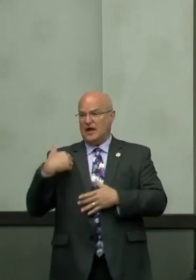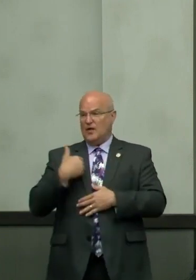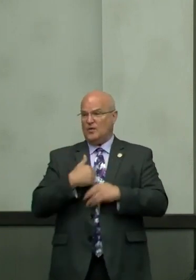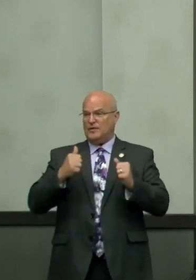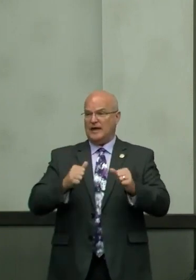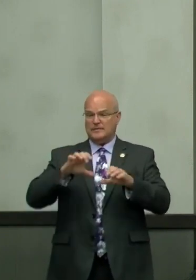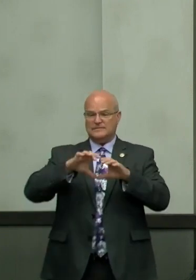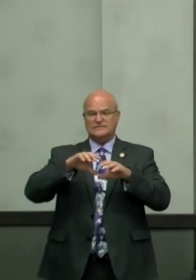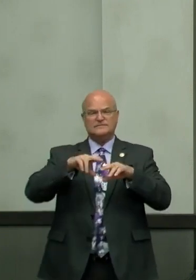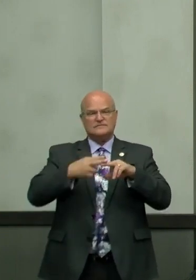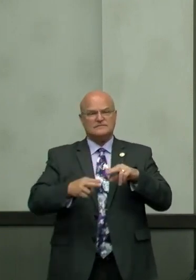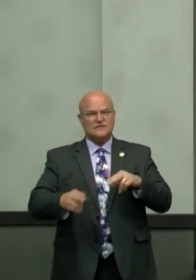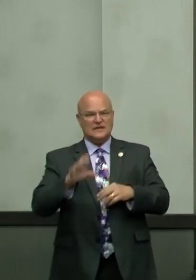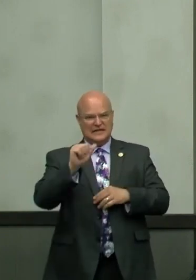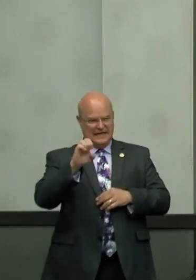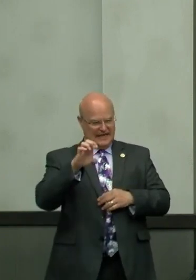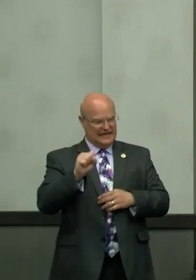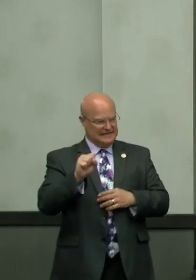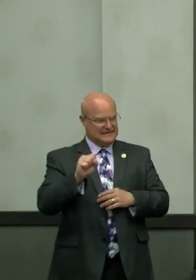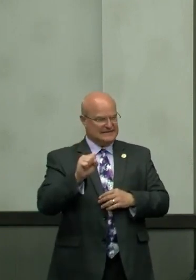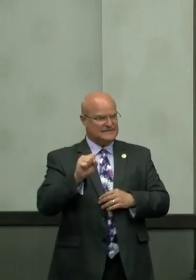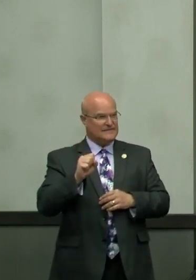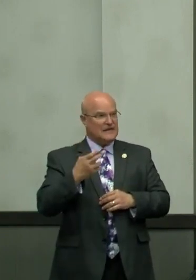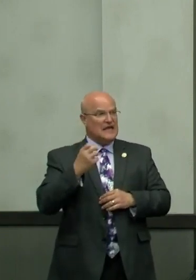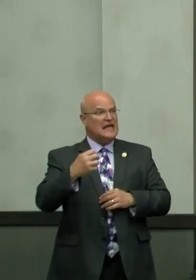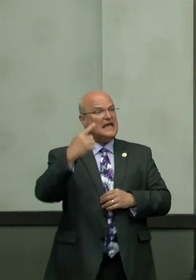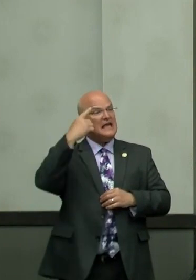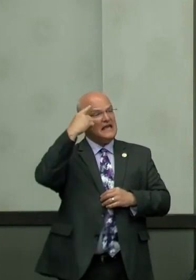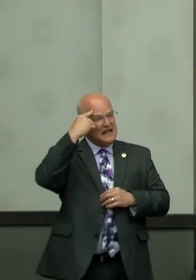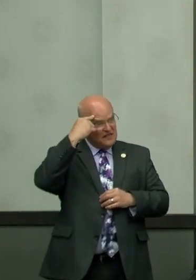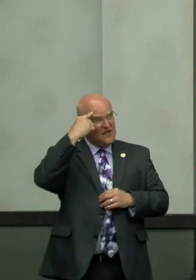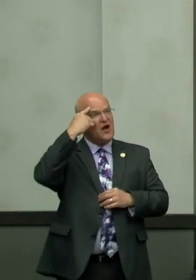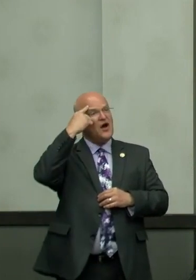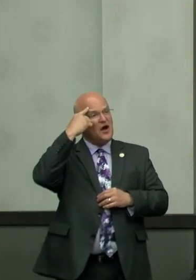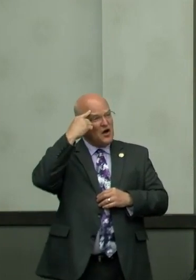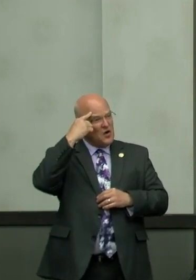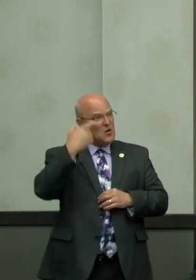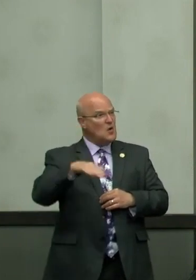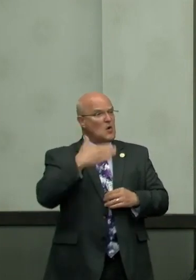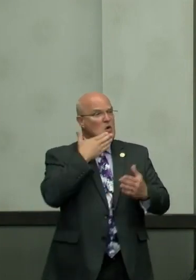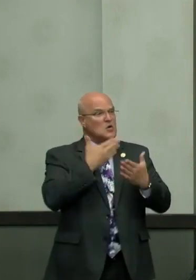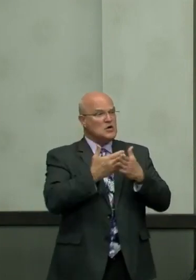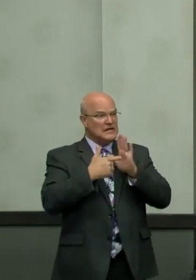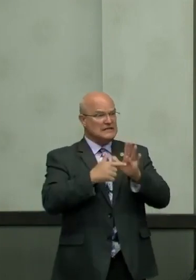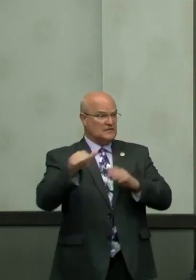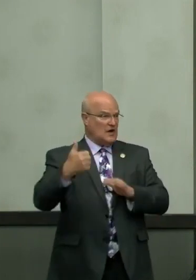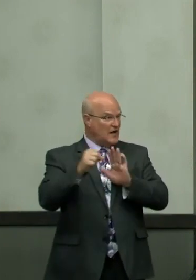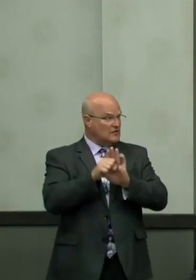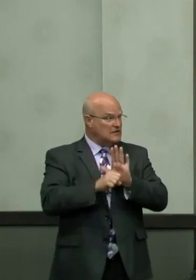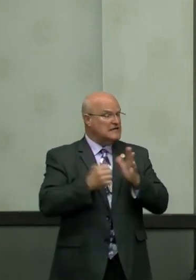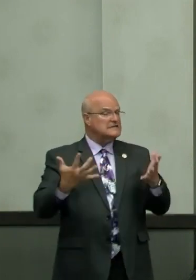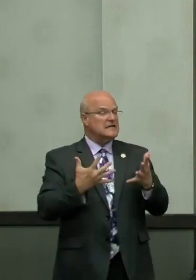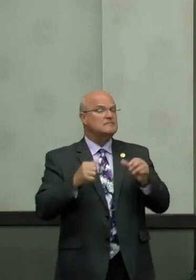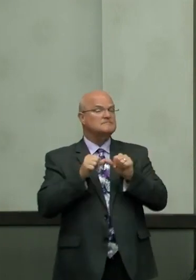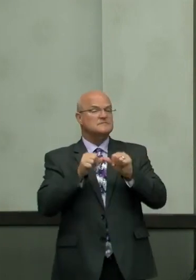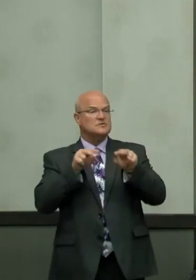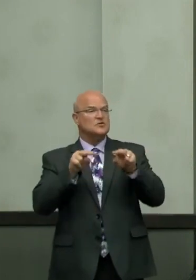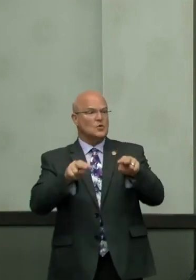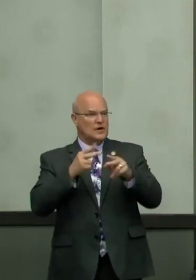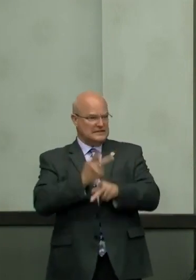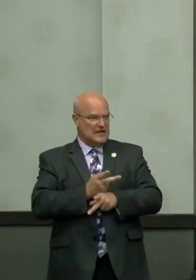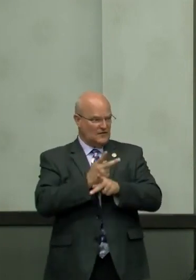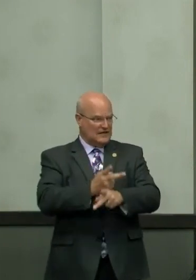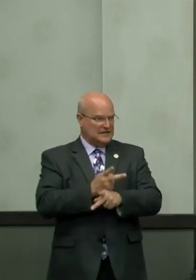have been able to decrease our cases. And he thought that was an example for other states and something they would continue to watch